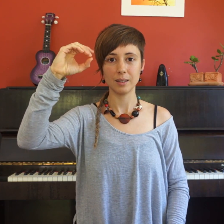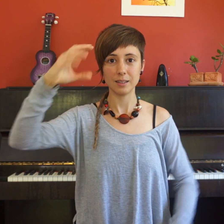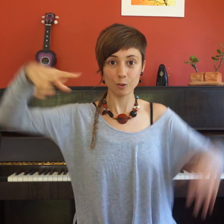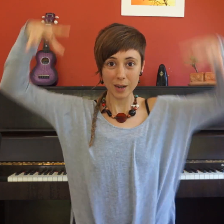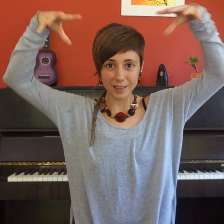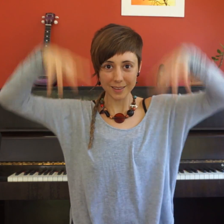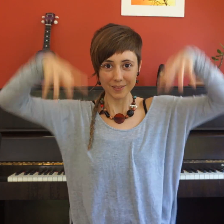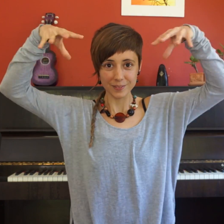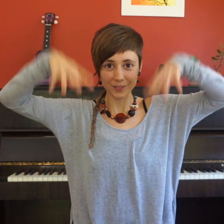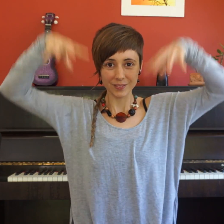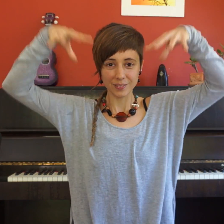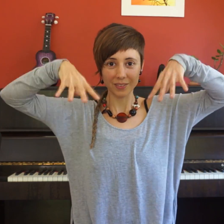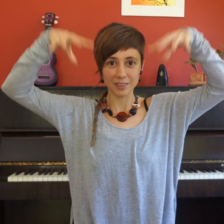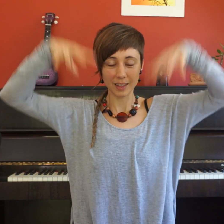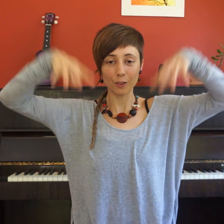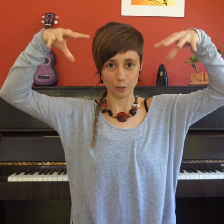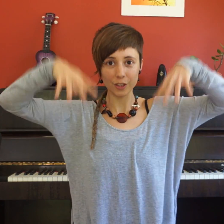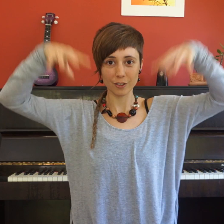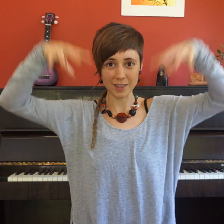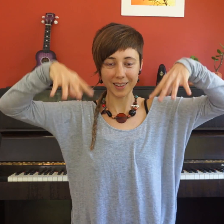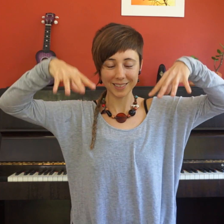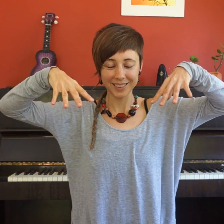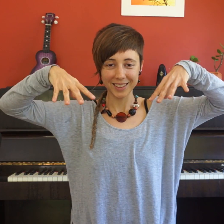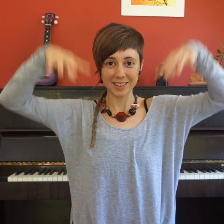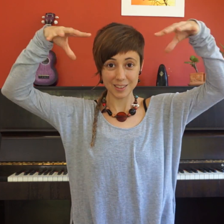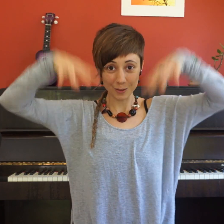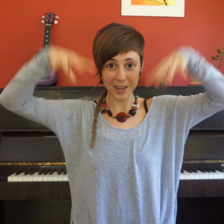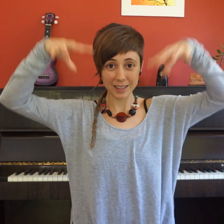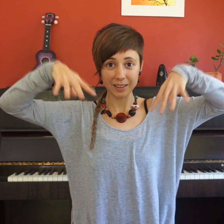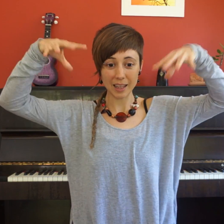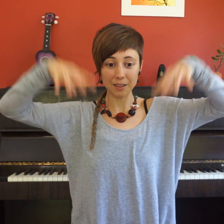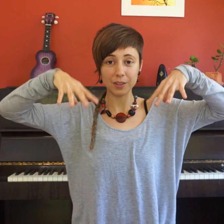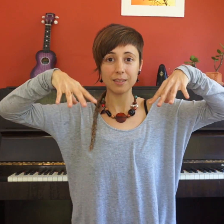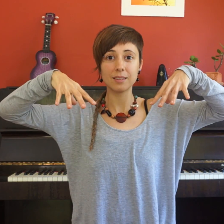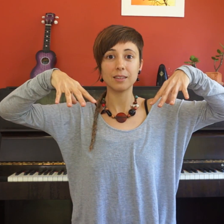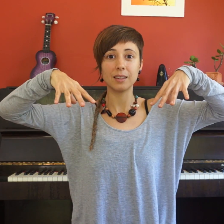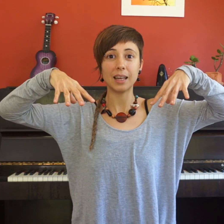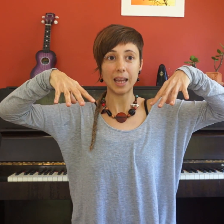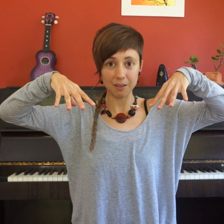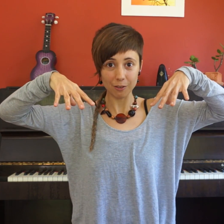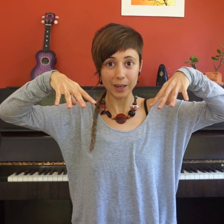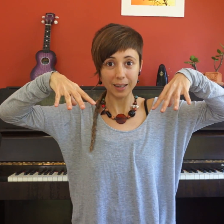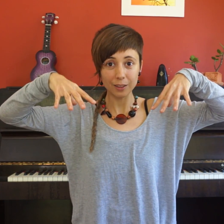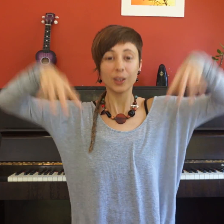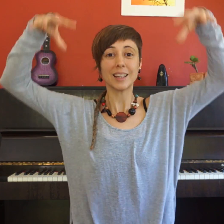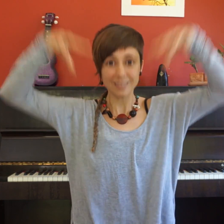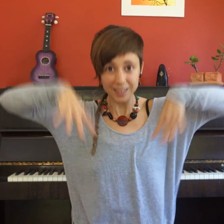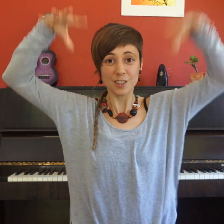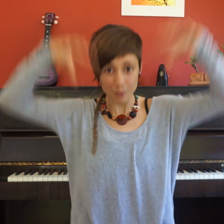is rain. That's an official sign. This is rain. And if it's heavy rain, you can exaggerate